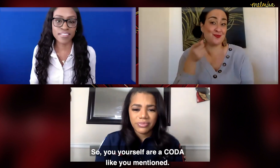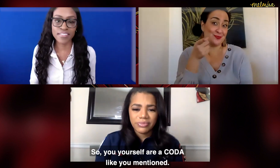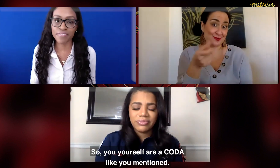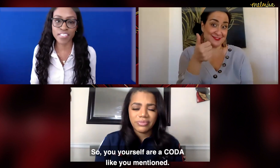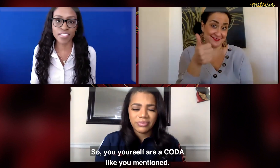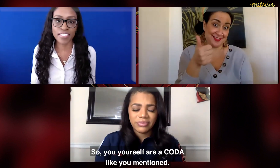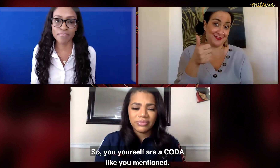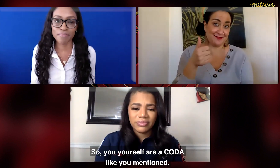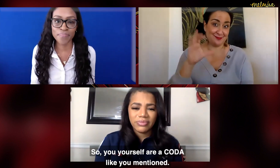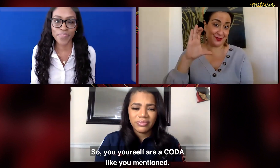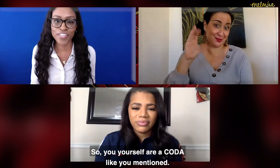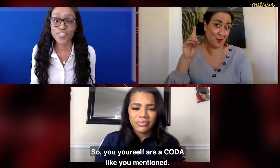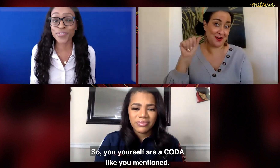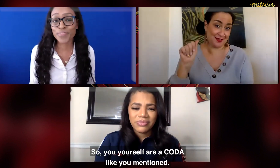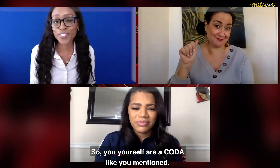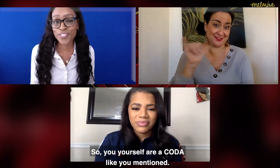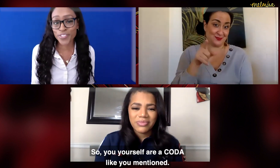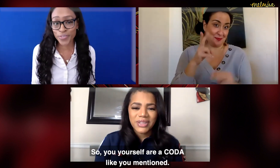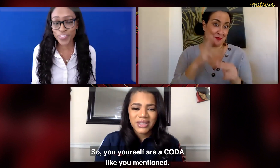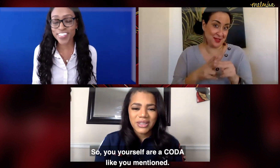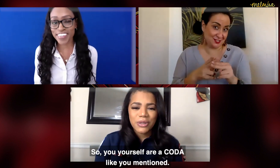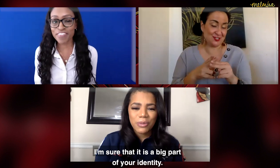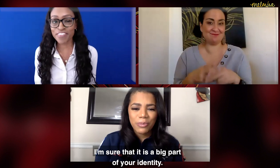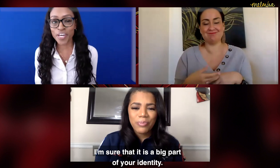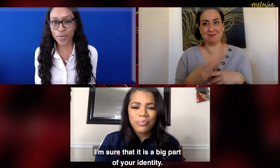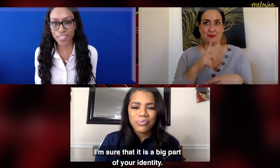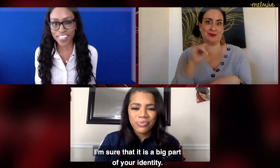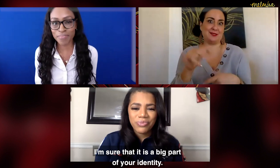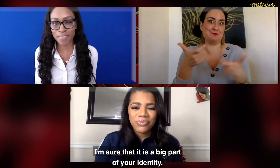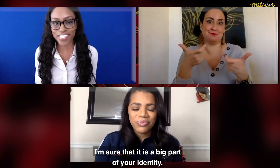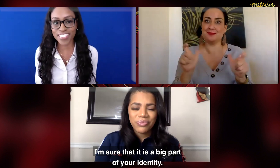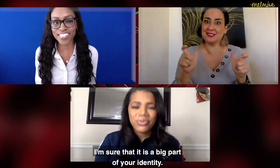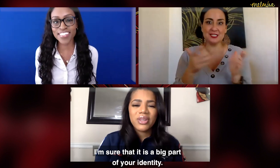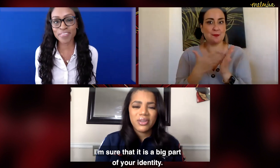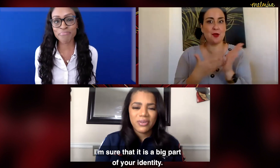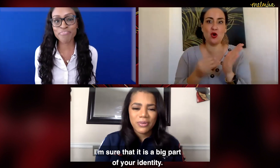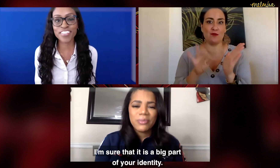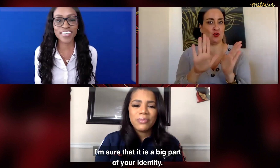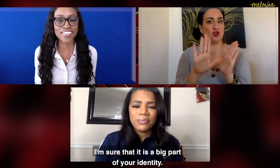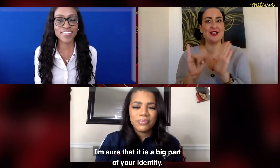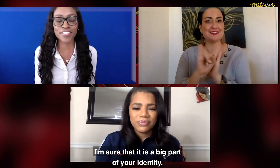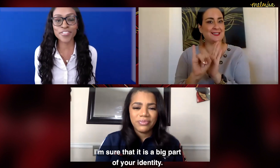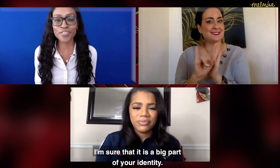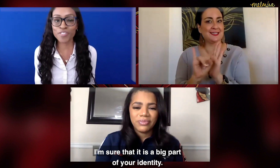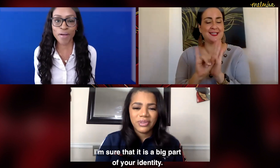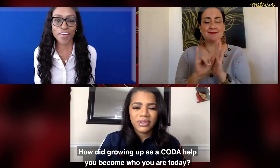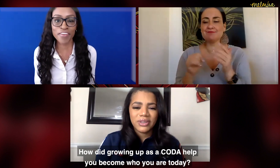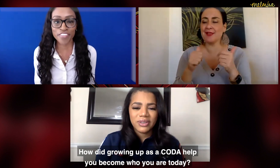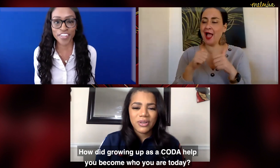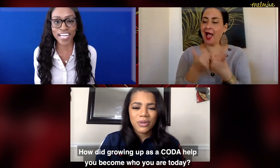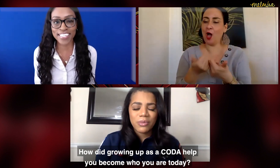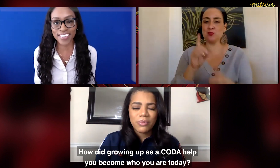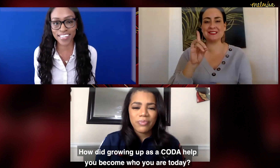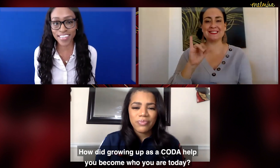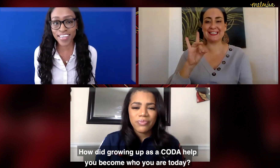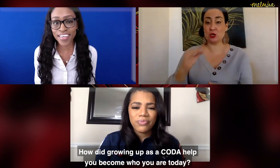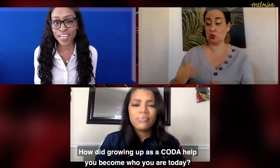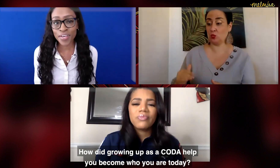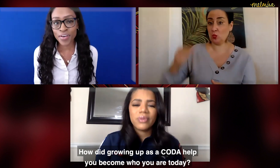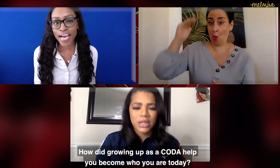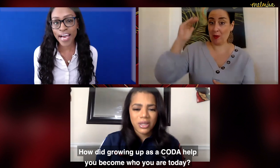Definitely, definitely. So you yourself, a Coda, you mentioned, really, it's a huge part of your